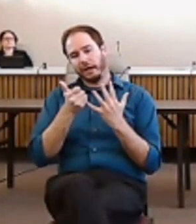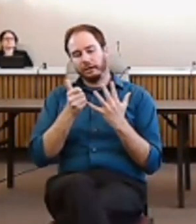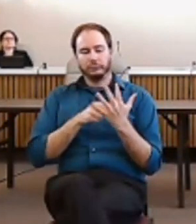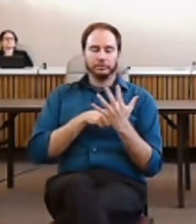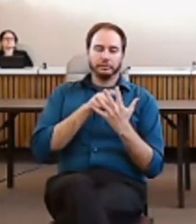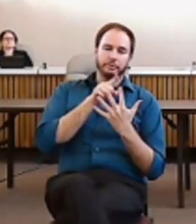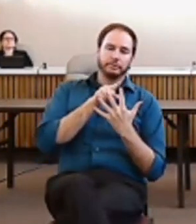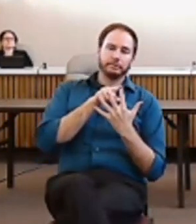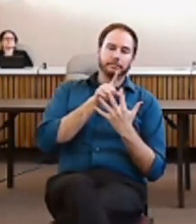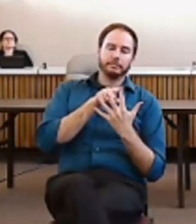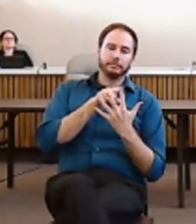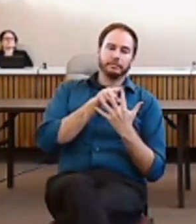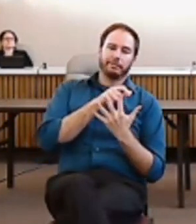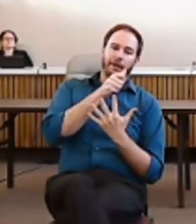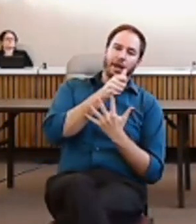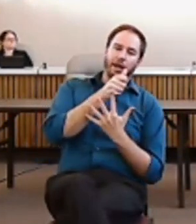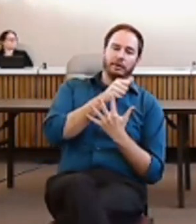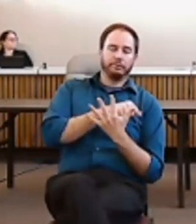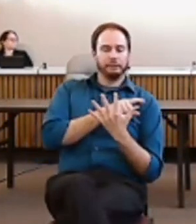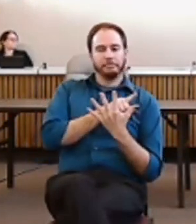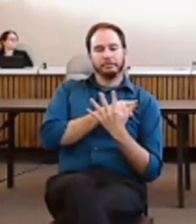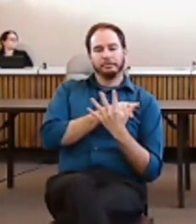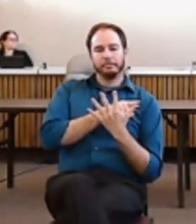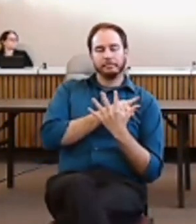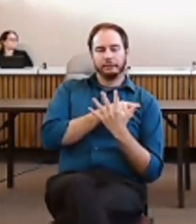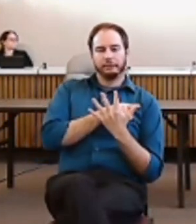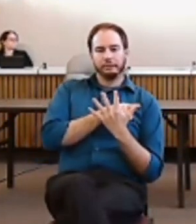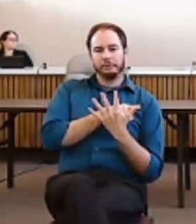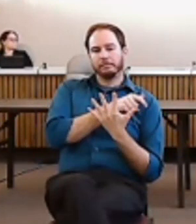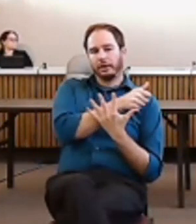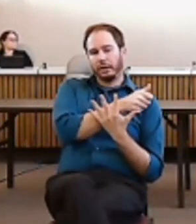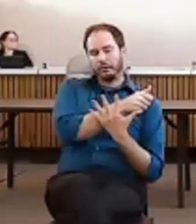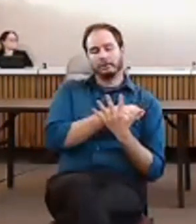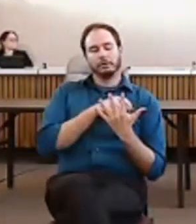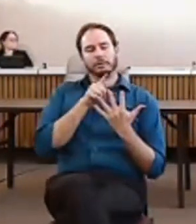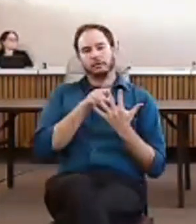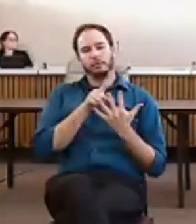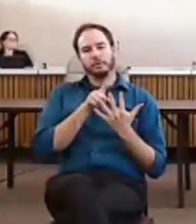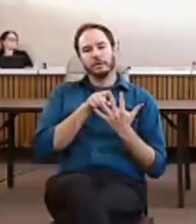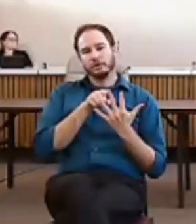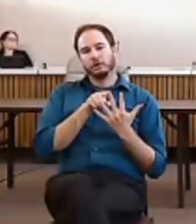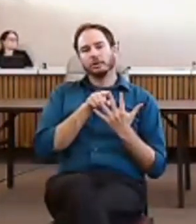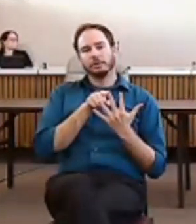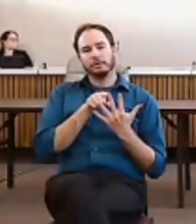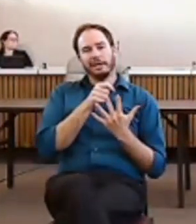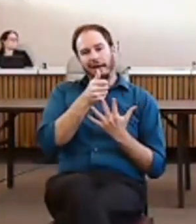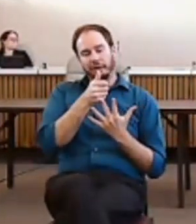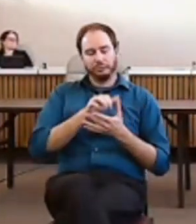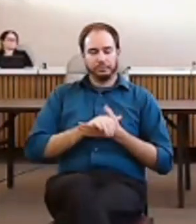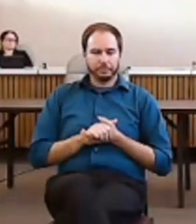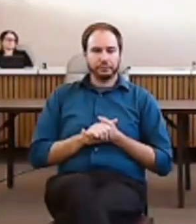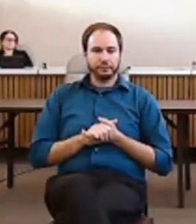Aye. Councilmember Page, Aye. Councilmember Belanca, Aye. Supervisor Schultz. Aye.